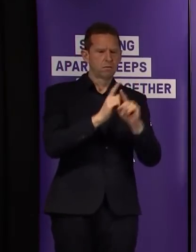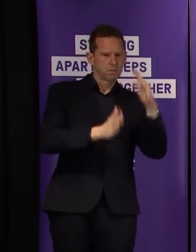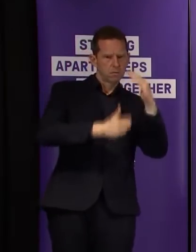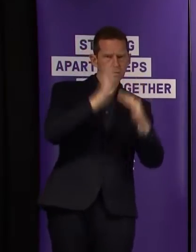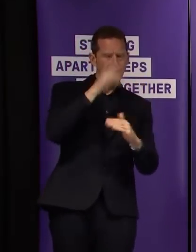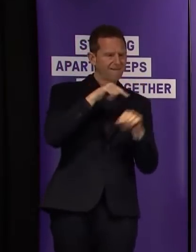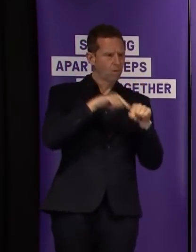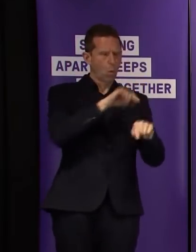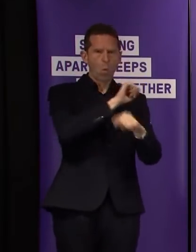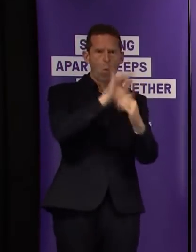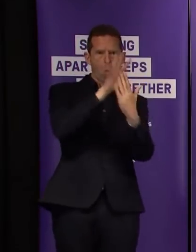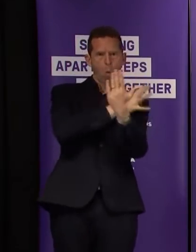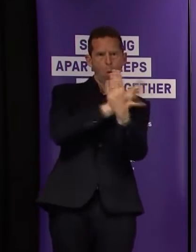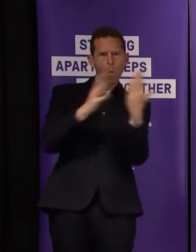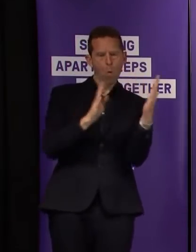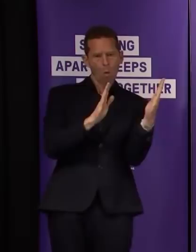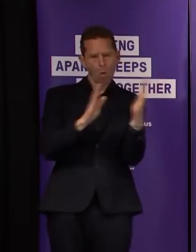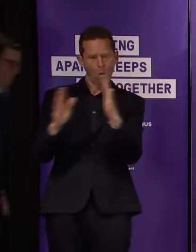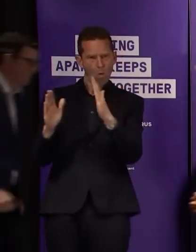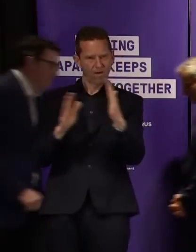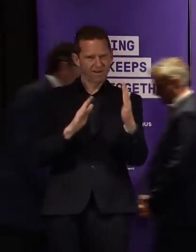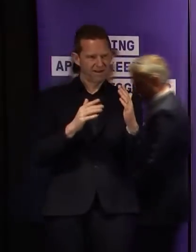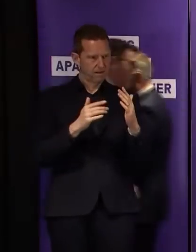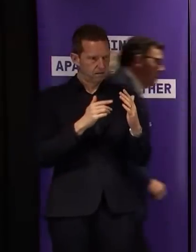forward, maybe coinciding with that day?